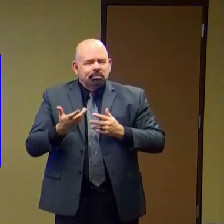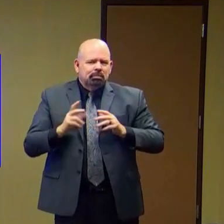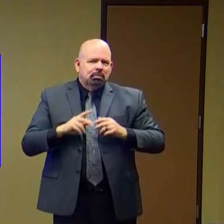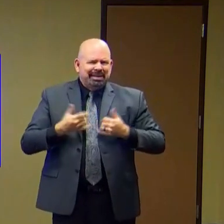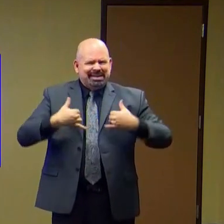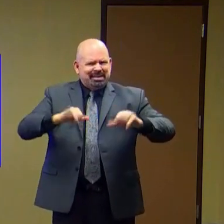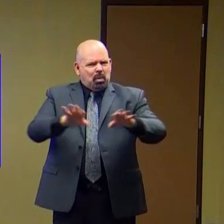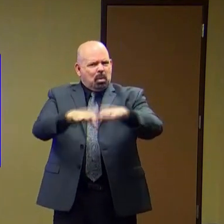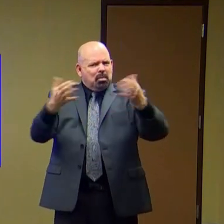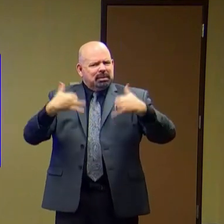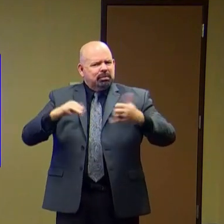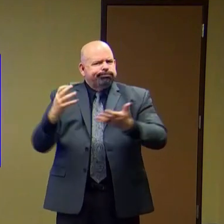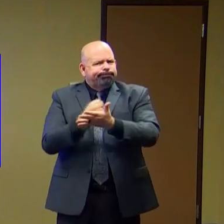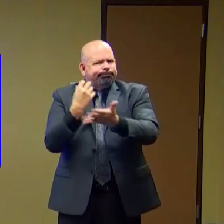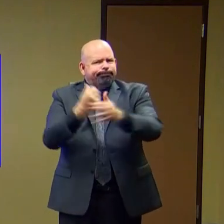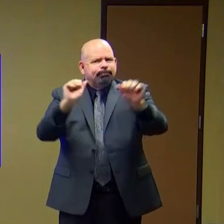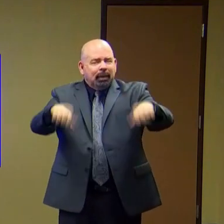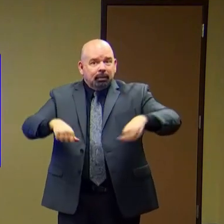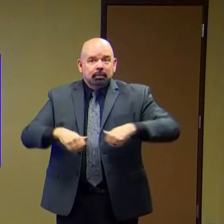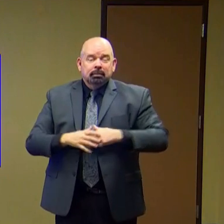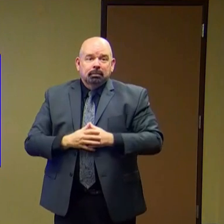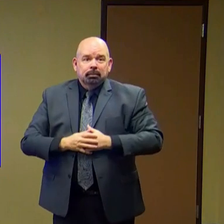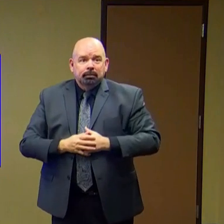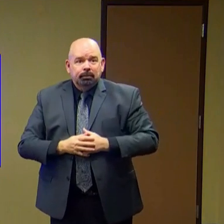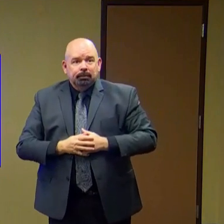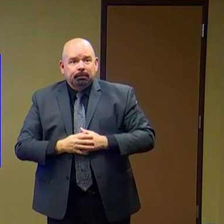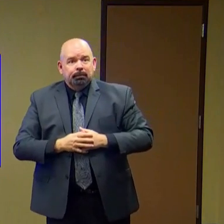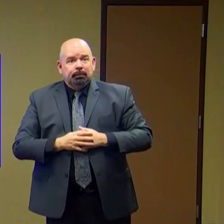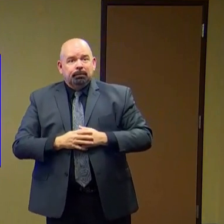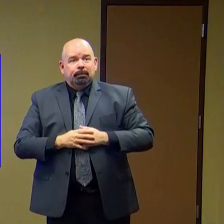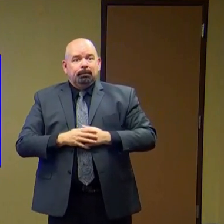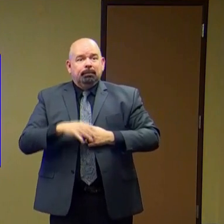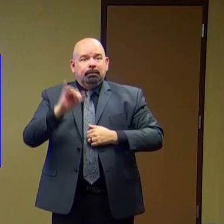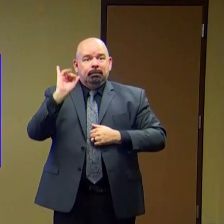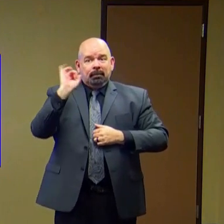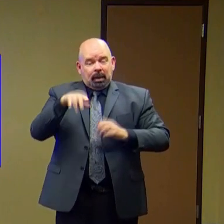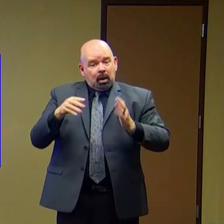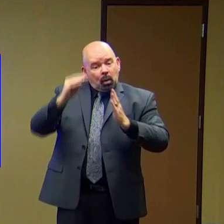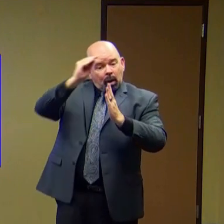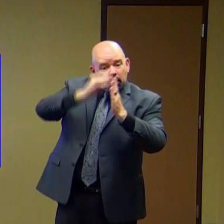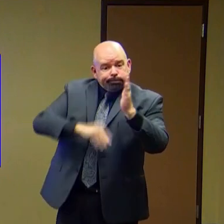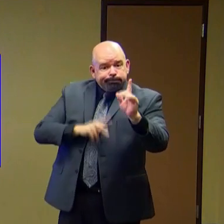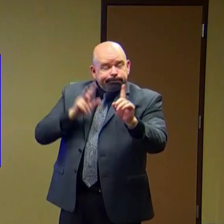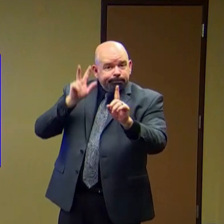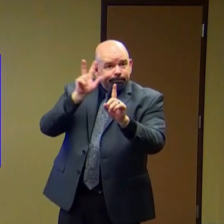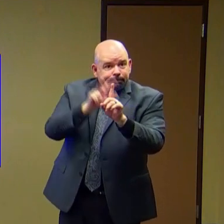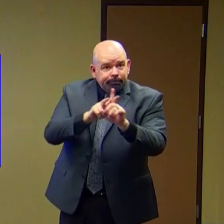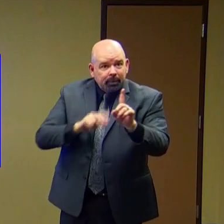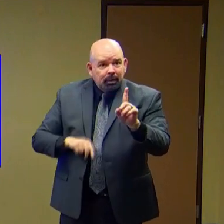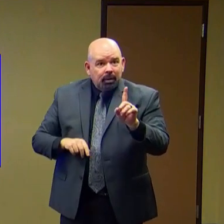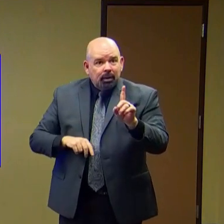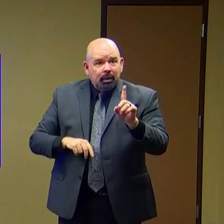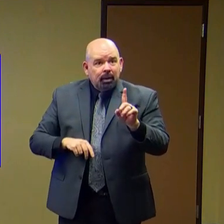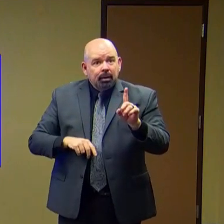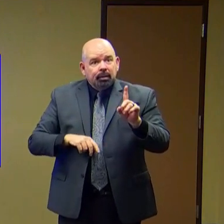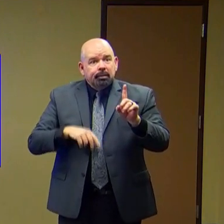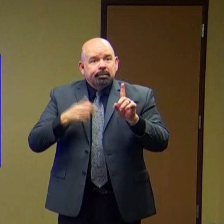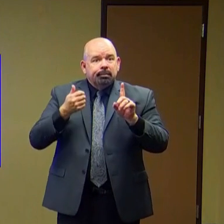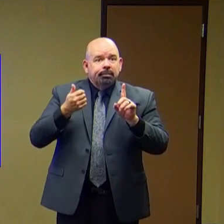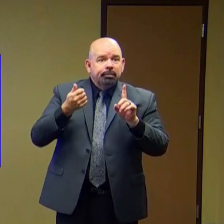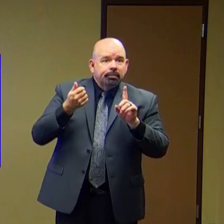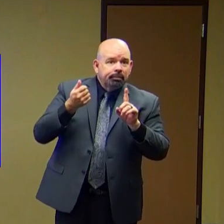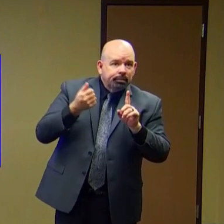Those who apply will also be able to, when they apply for that, even if they don't get it, that makes them eligible